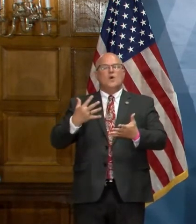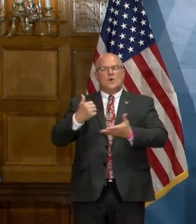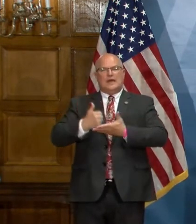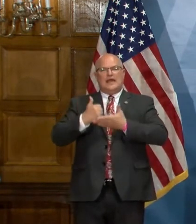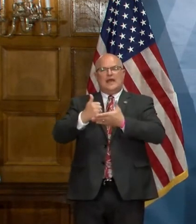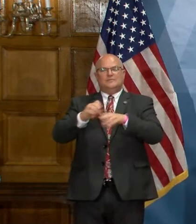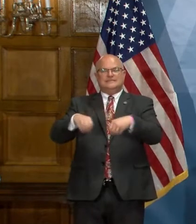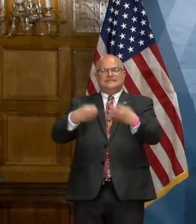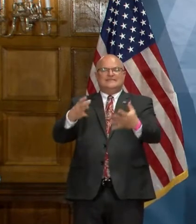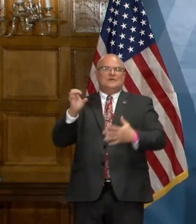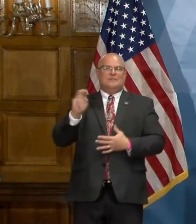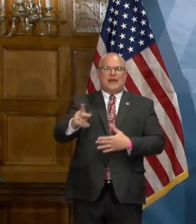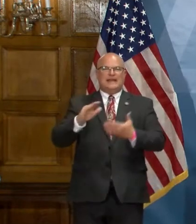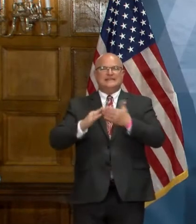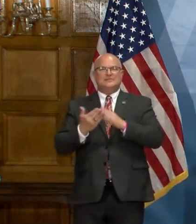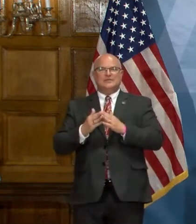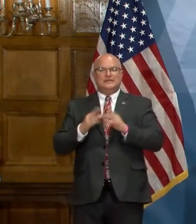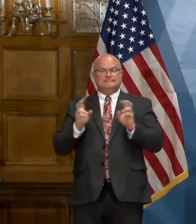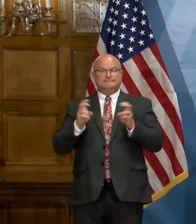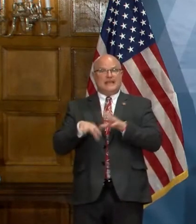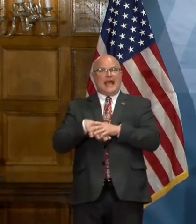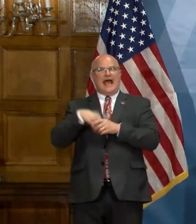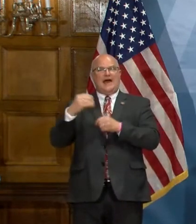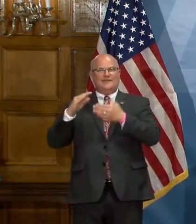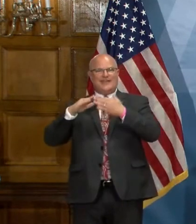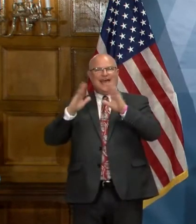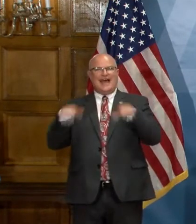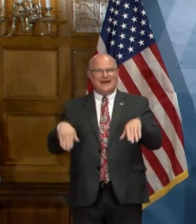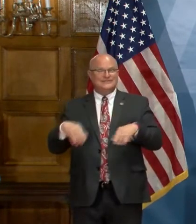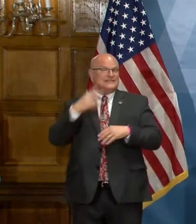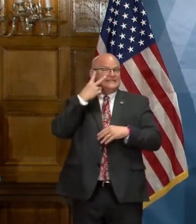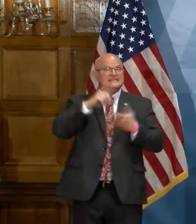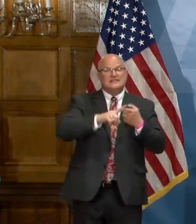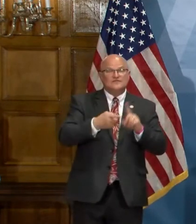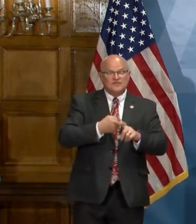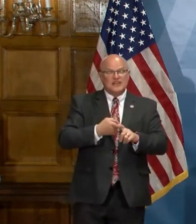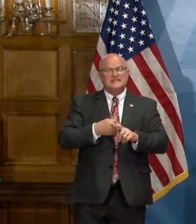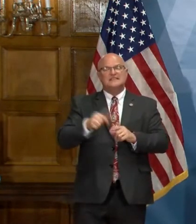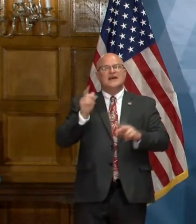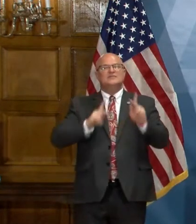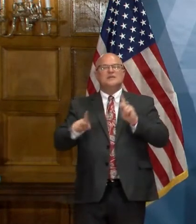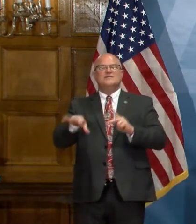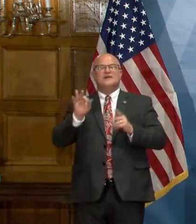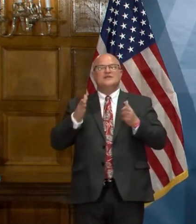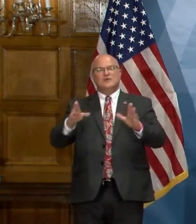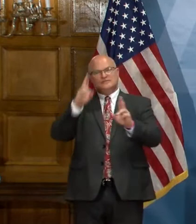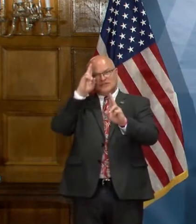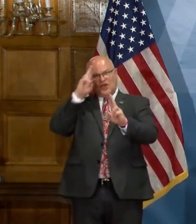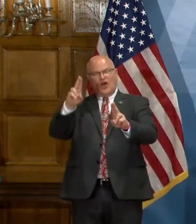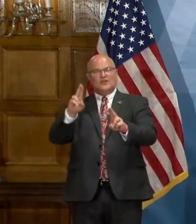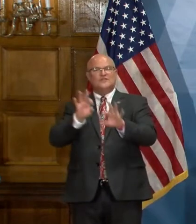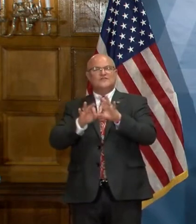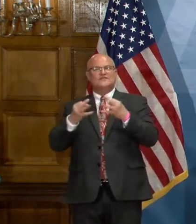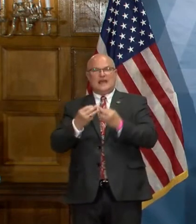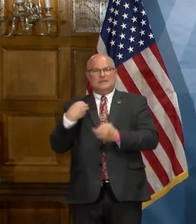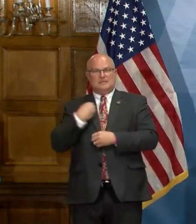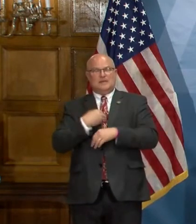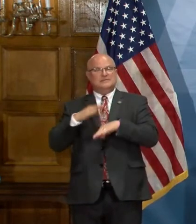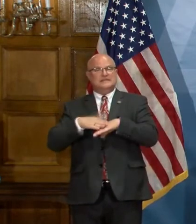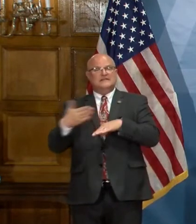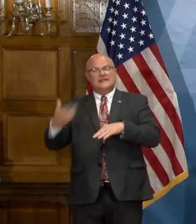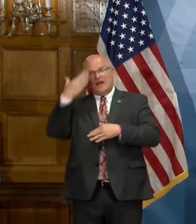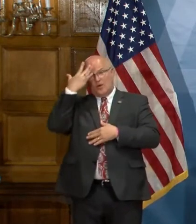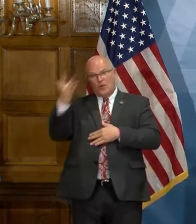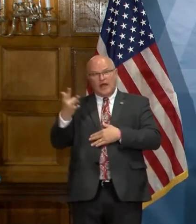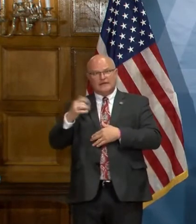to the community, to get out of the house, to see friends, and others find it as a way to honor loved ones that they have lost